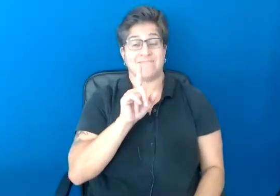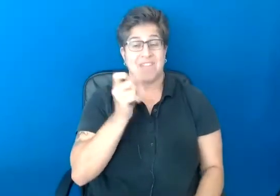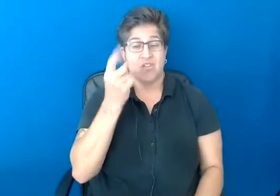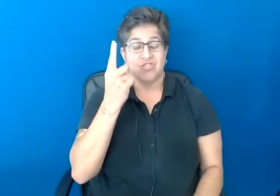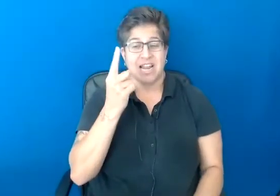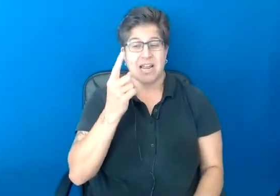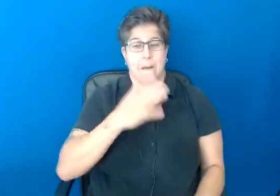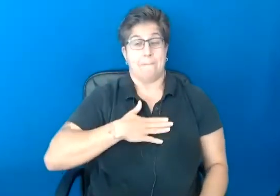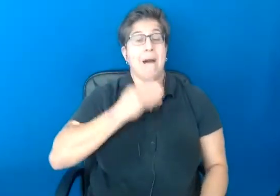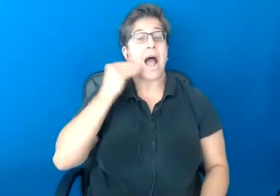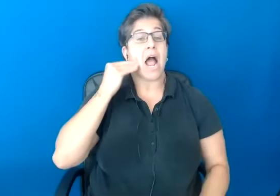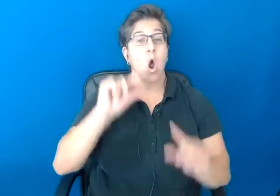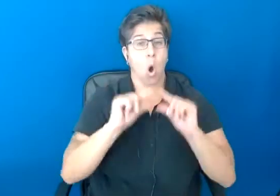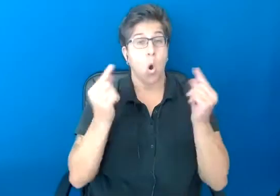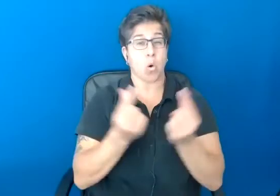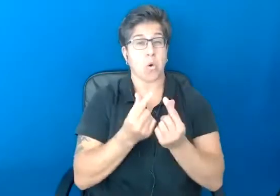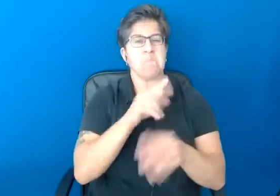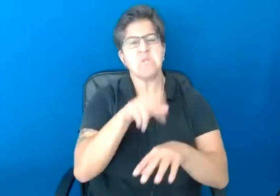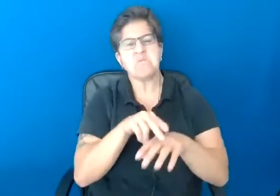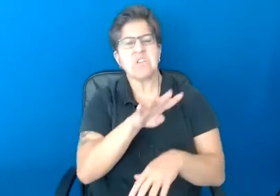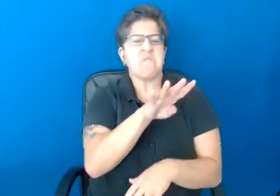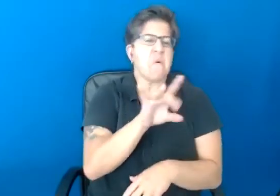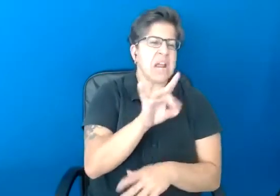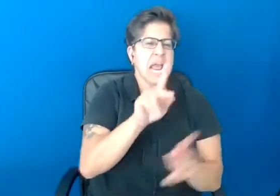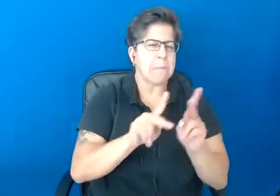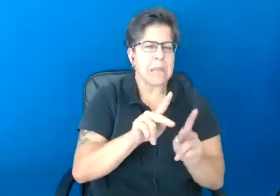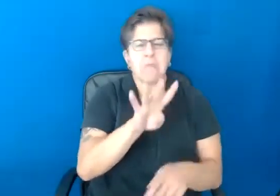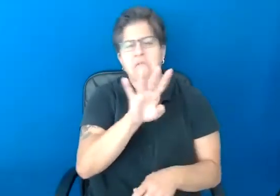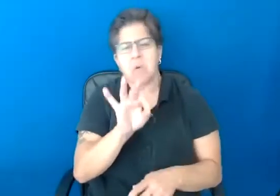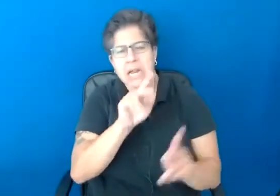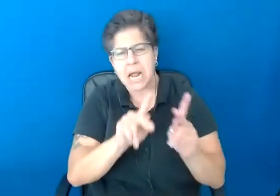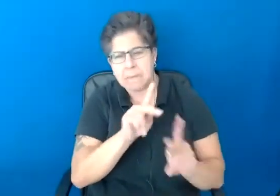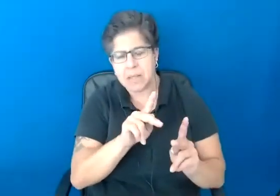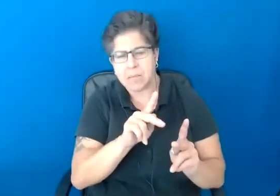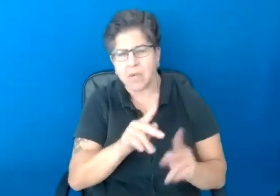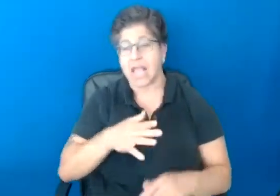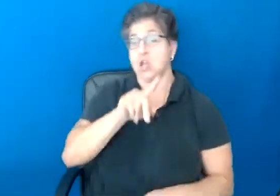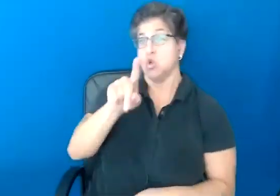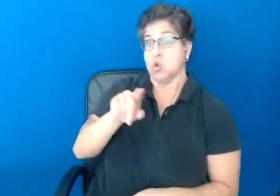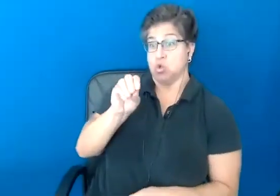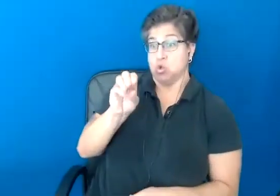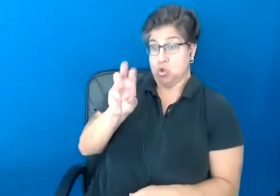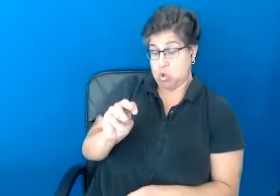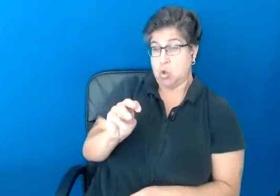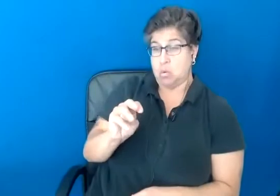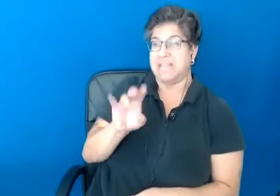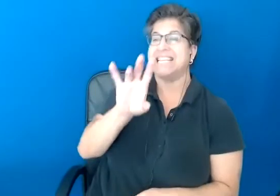76, people are all over with different opinions about the COVID response and,